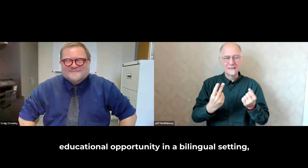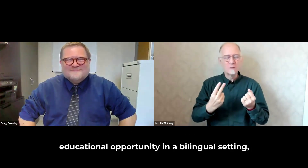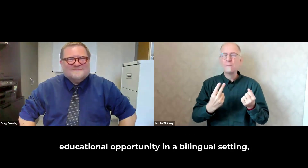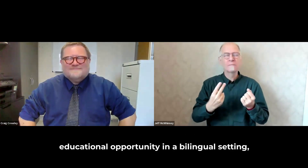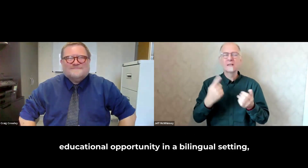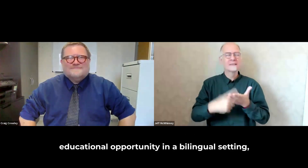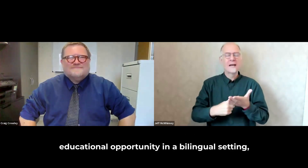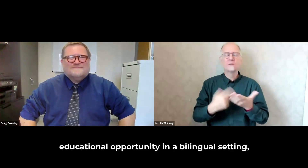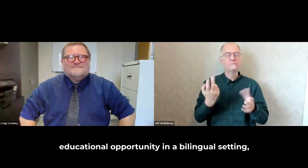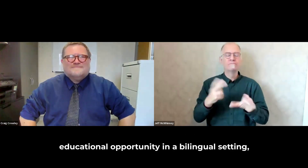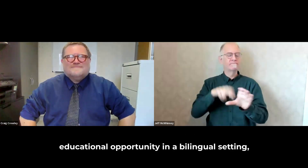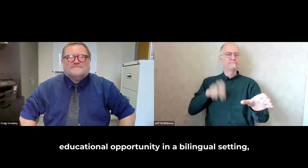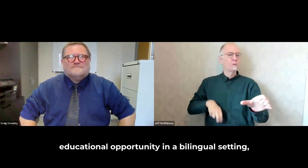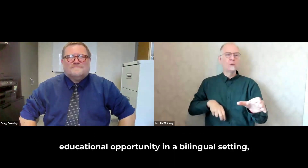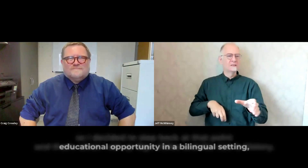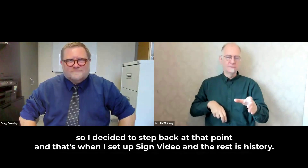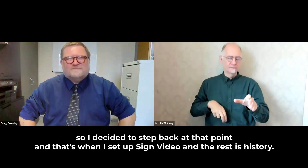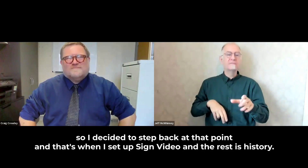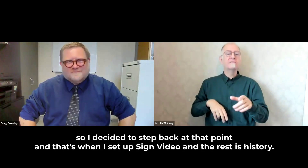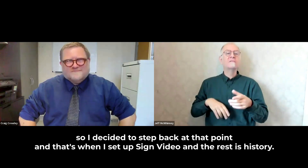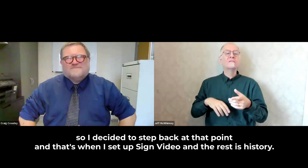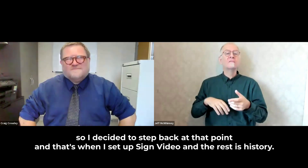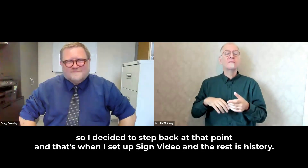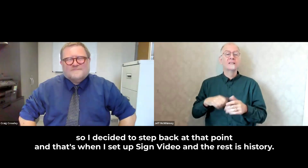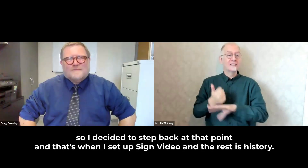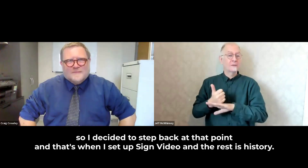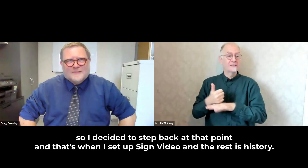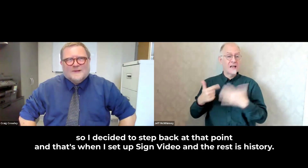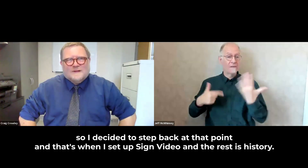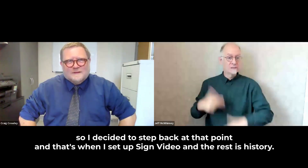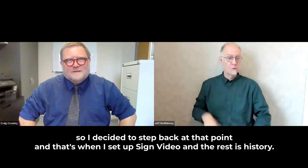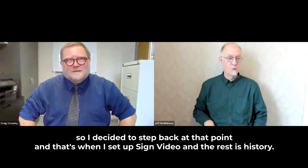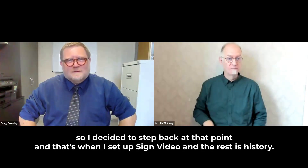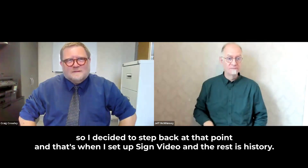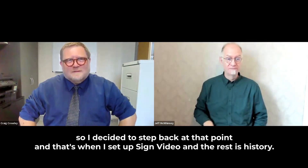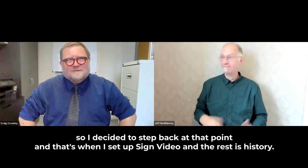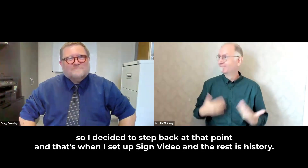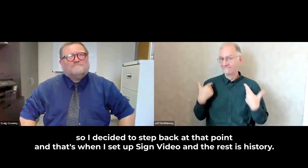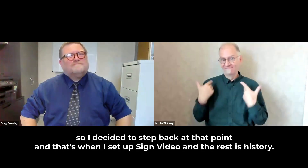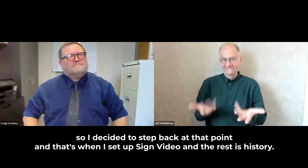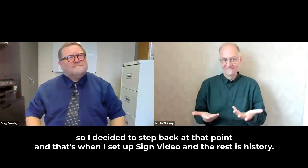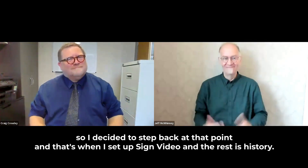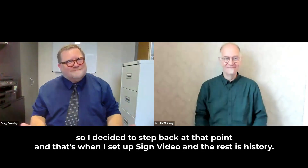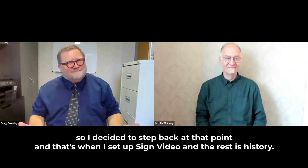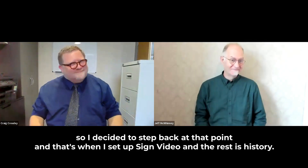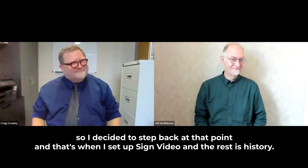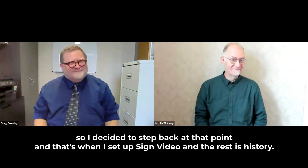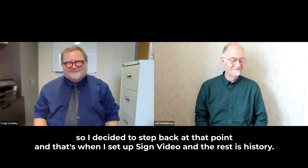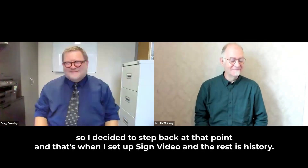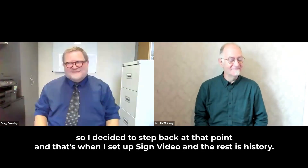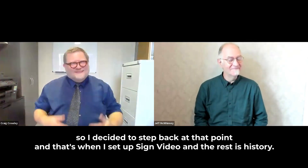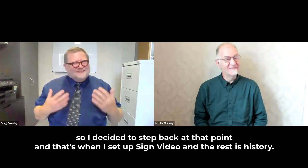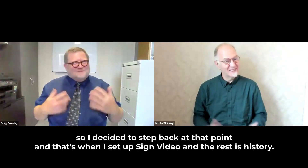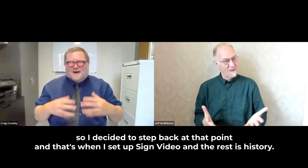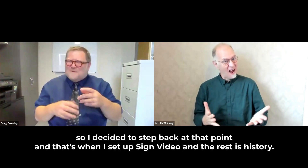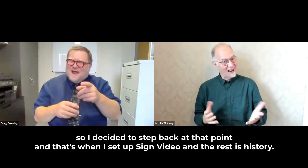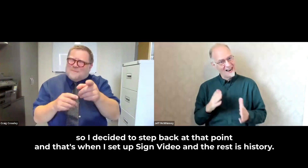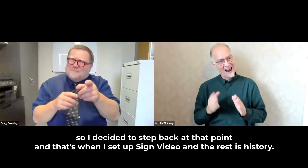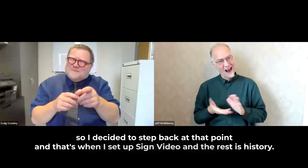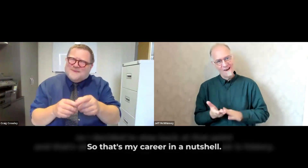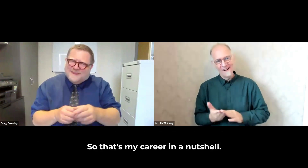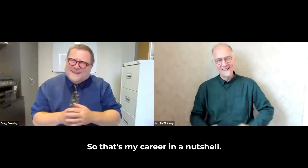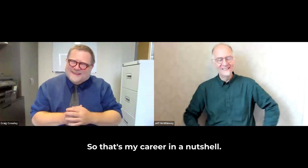educational opportunity in a bilingual setting, so I decided to step back at that point, and that's when I set up Sign Video, and the rest is